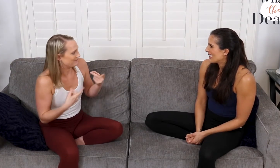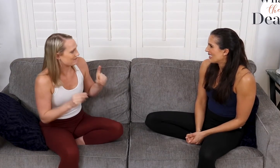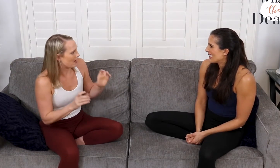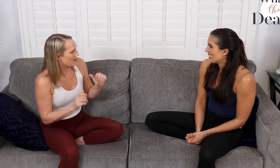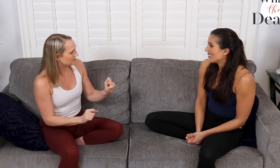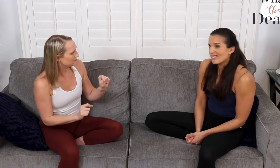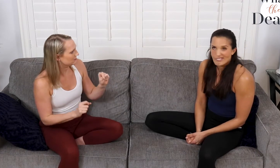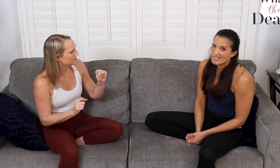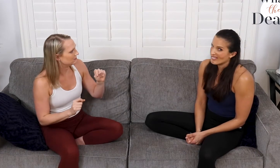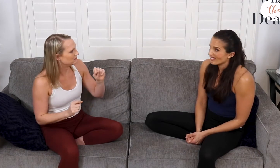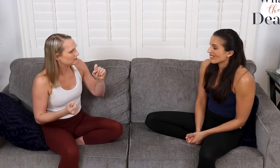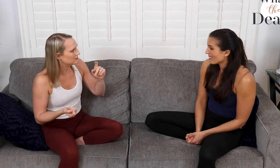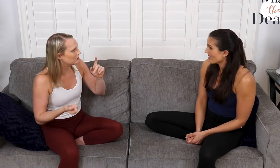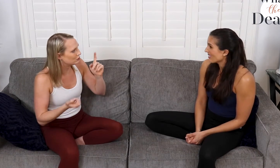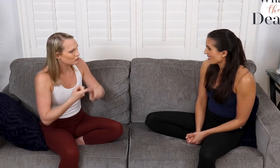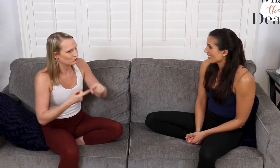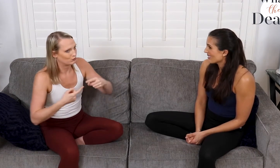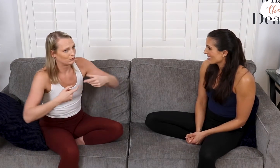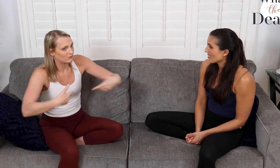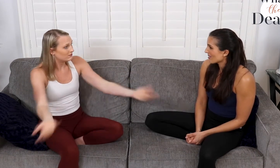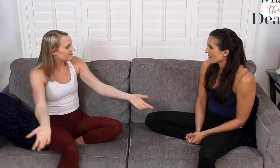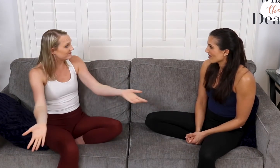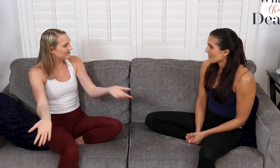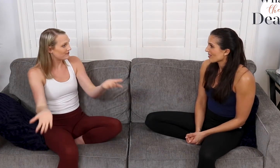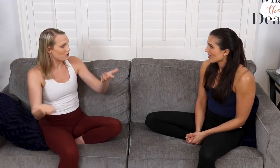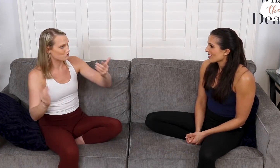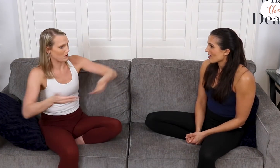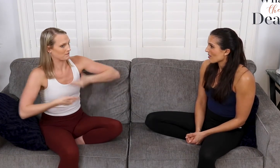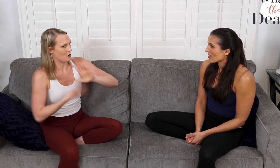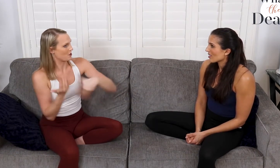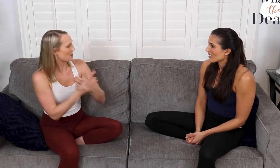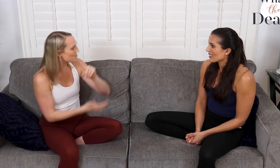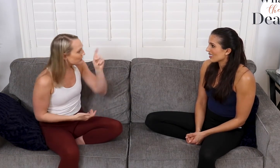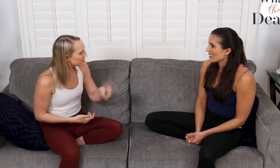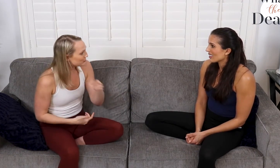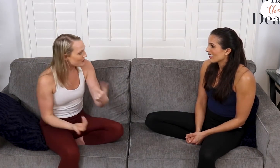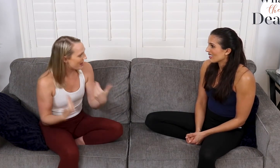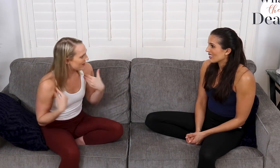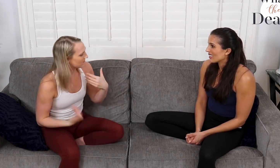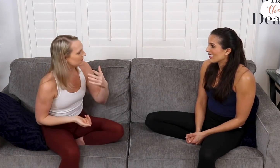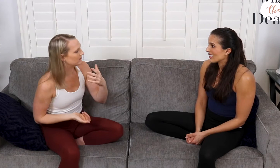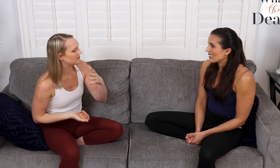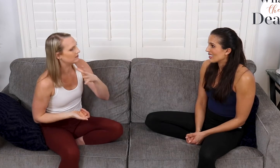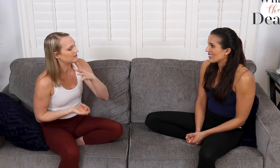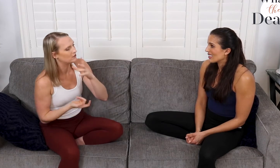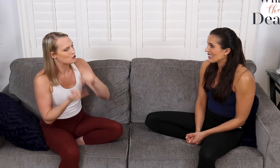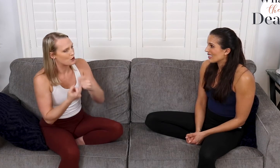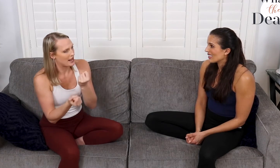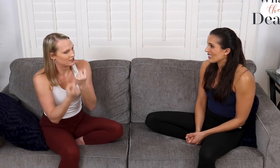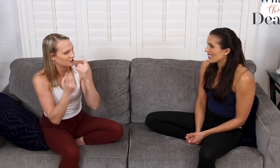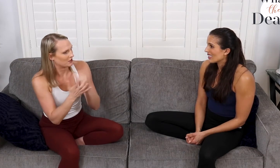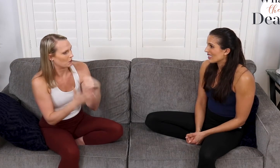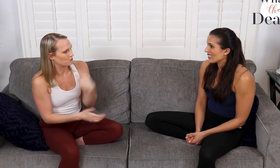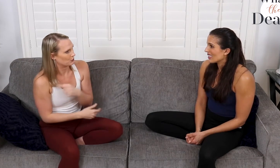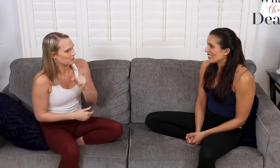Don't reject us just because there's a communication barrier, because you're not in your comfort zone and you're able to have a conversation with us.